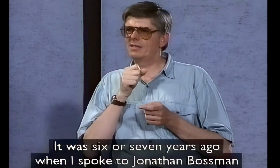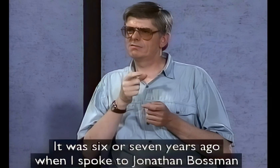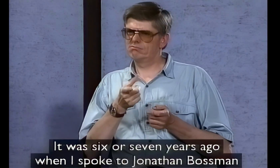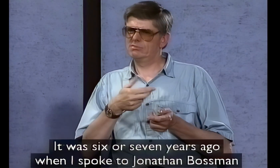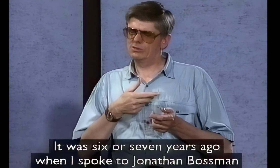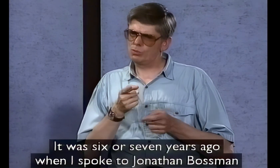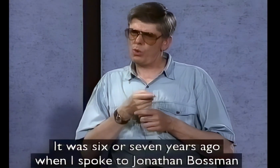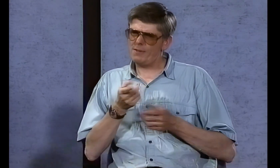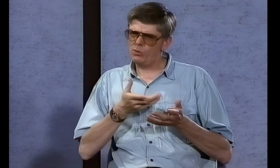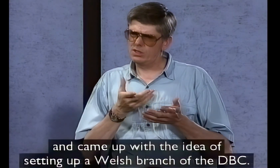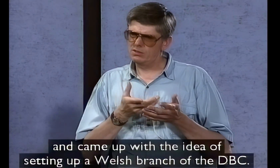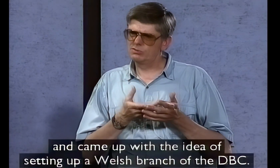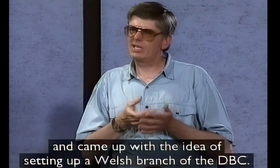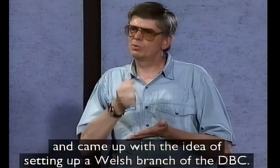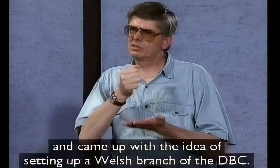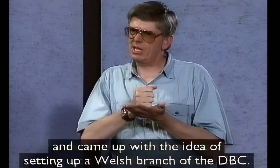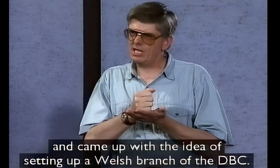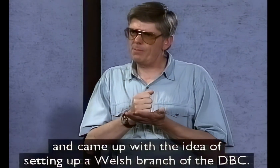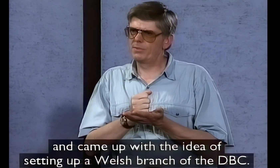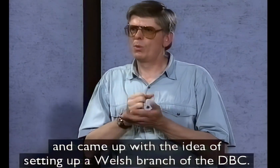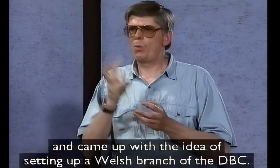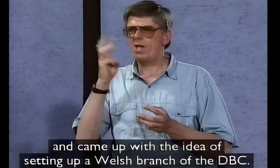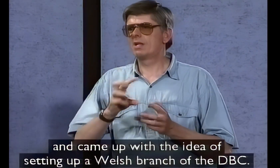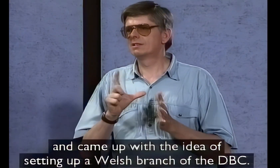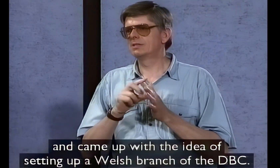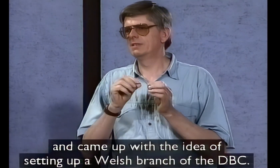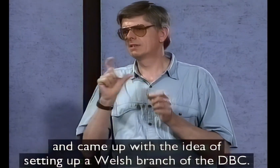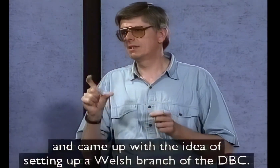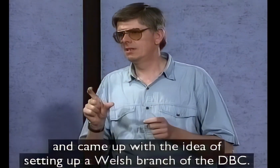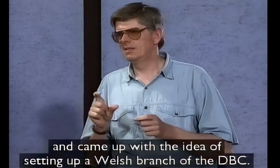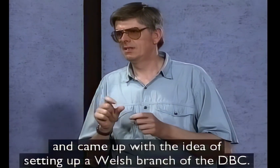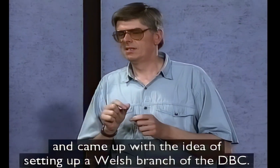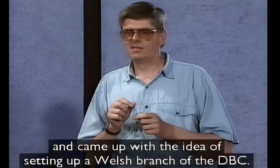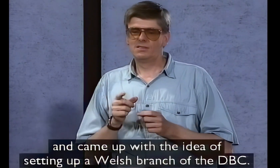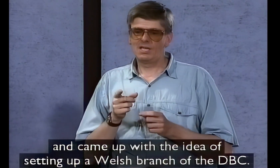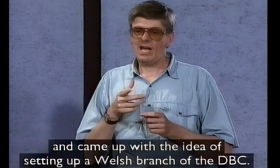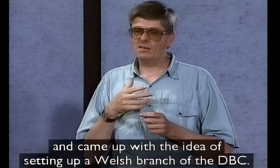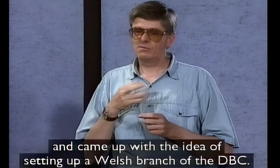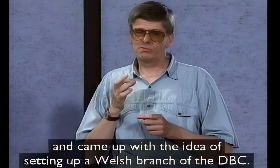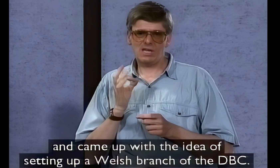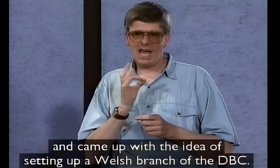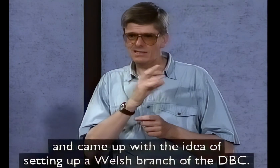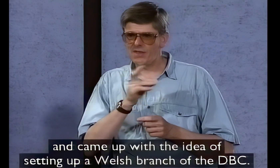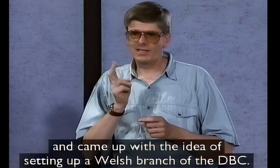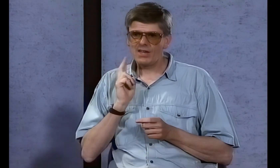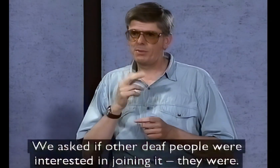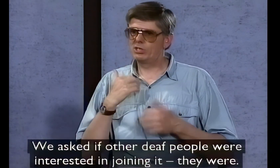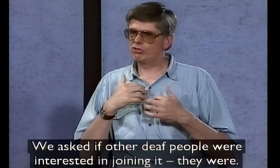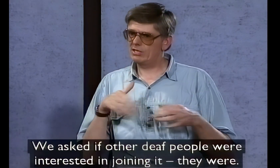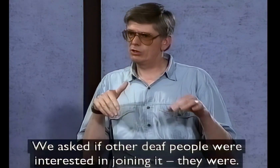Jonathan Bosman and came up with the idea of setting up a Welsh branch of the DBC. We asked